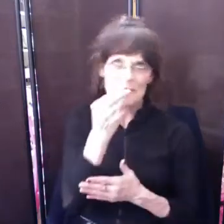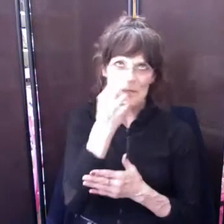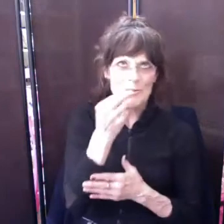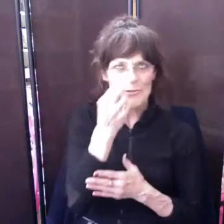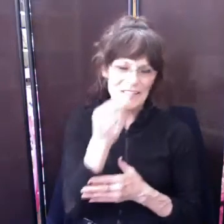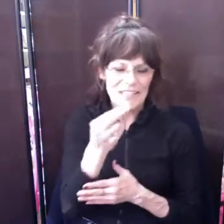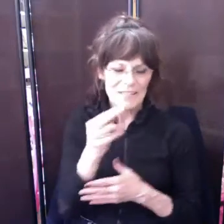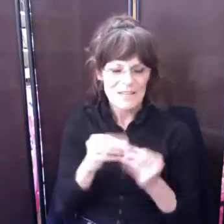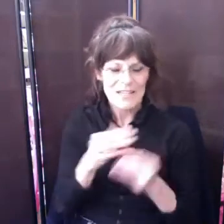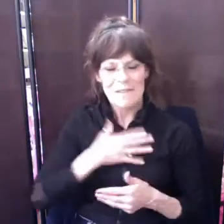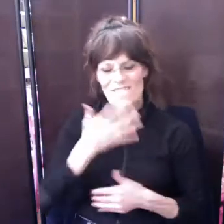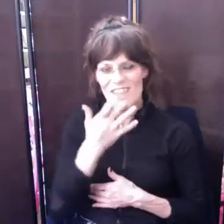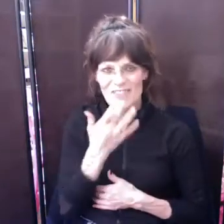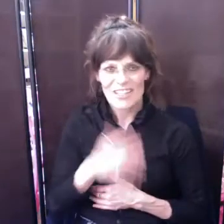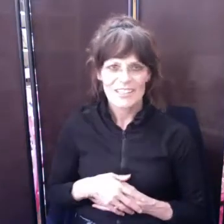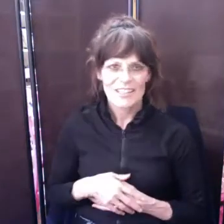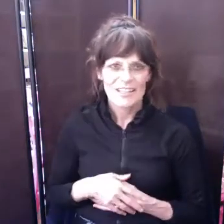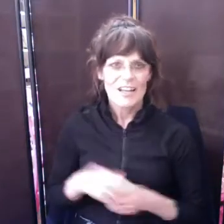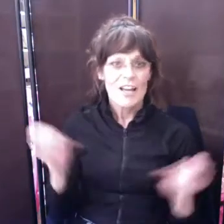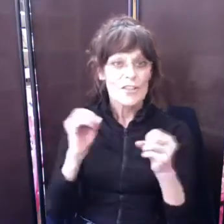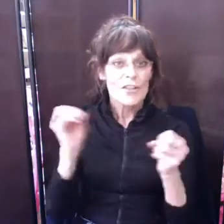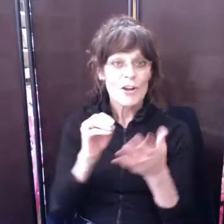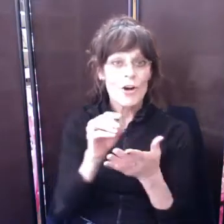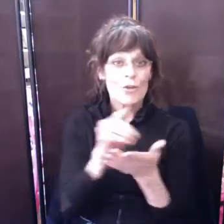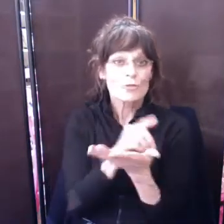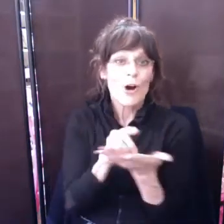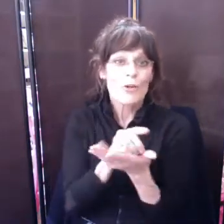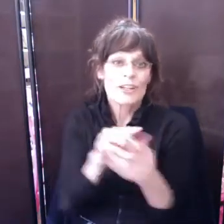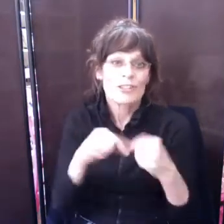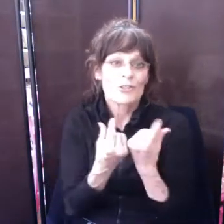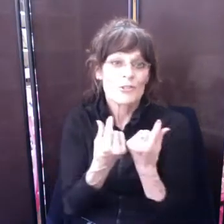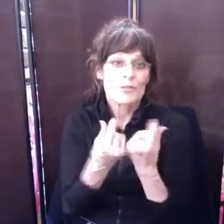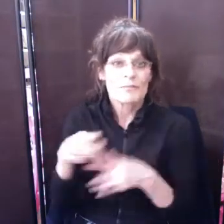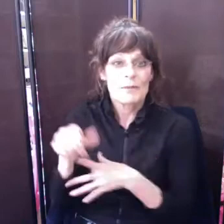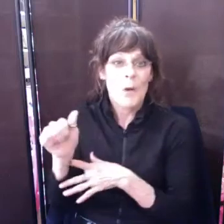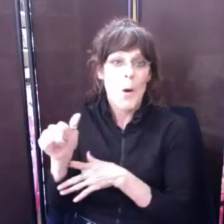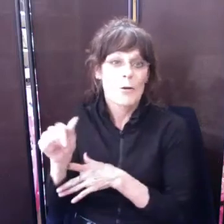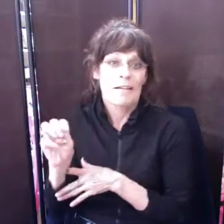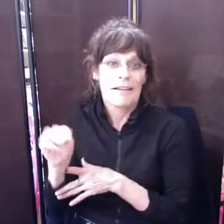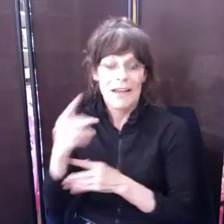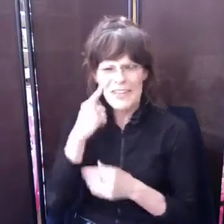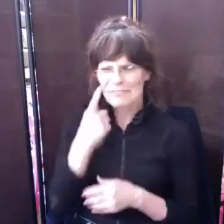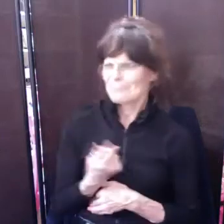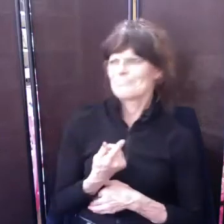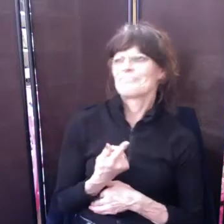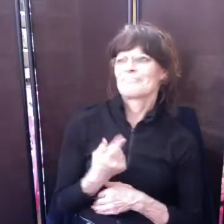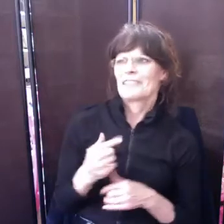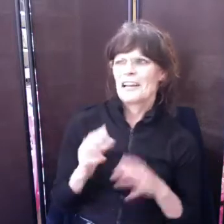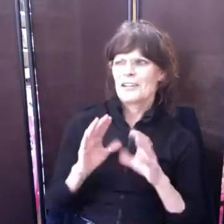favorite: the No Donut Group in Pomona. And I just think, what is this? Like a bunch of humorless old farts